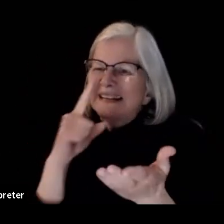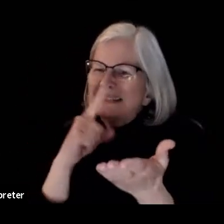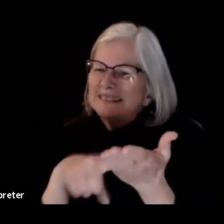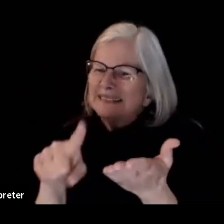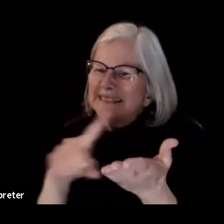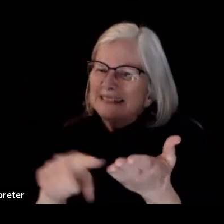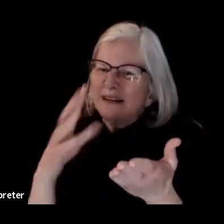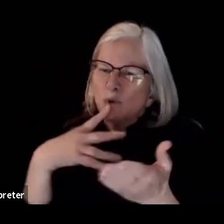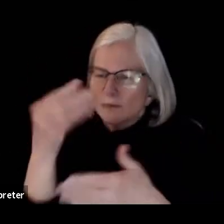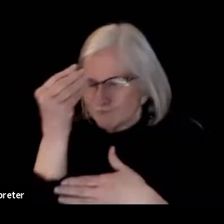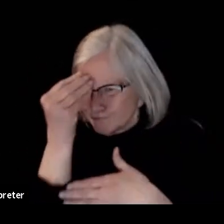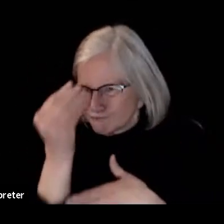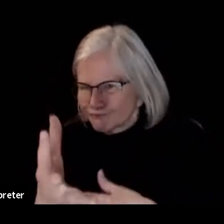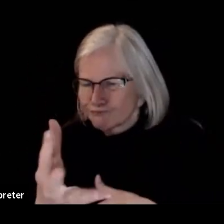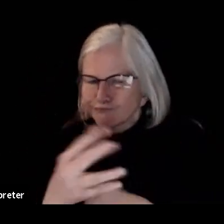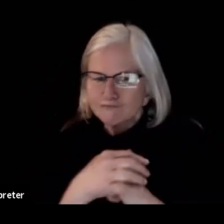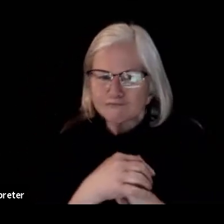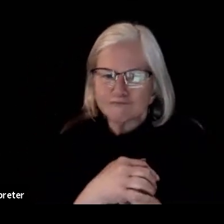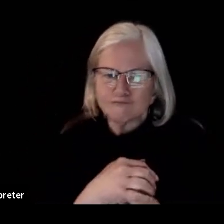Okay.